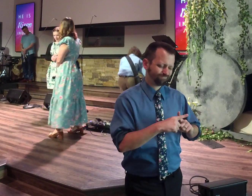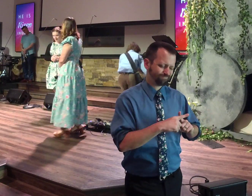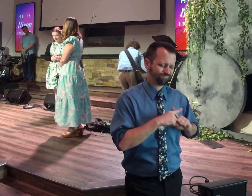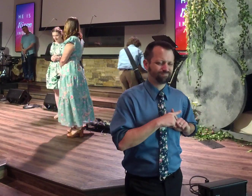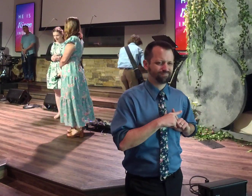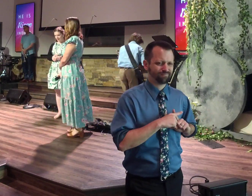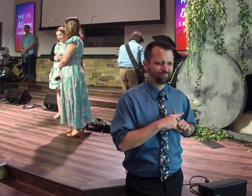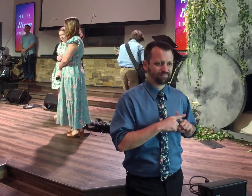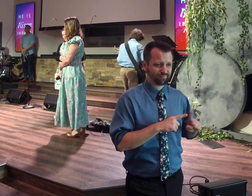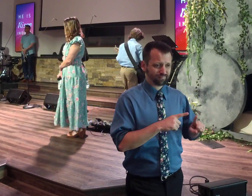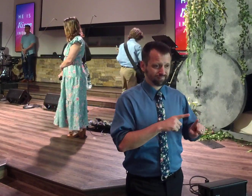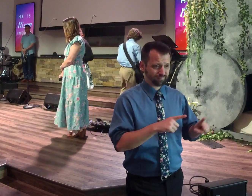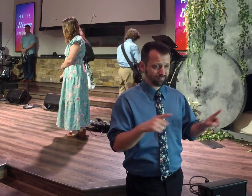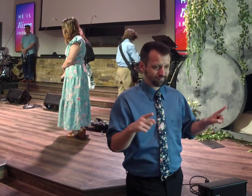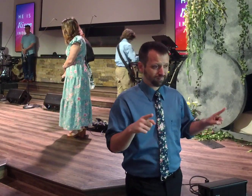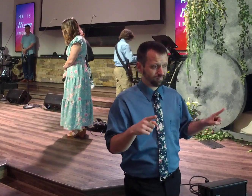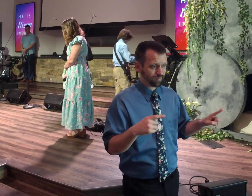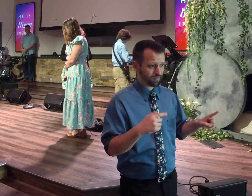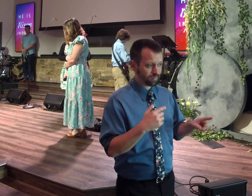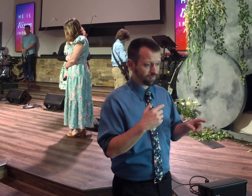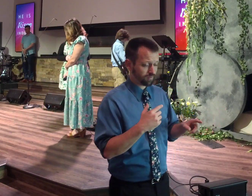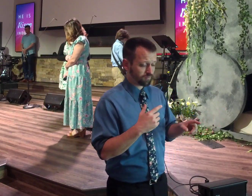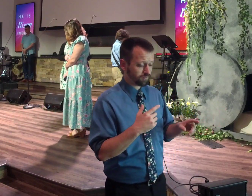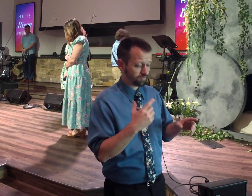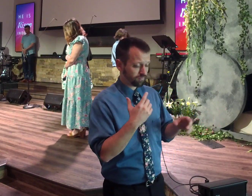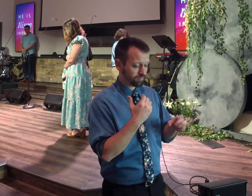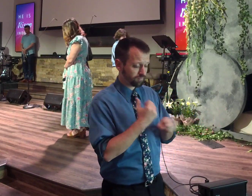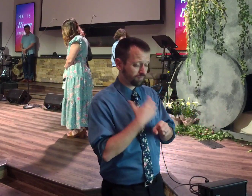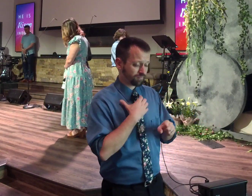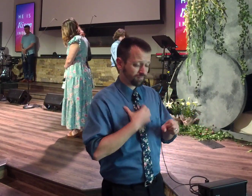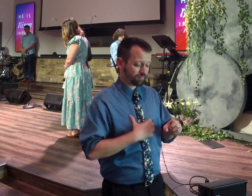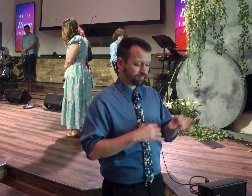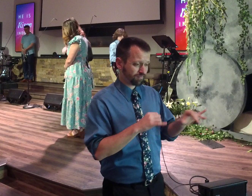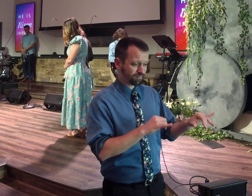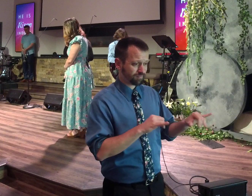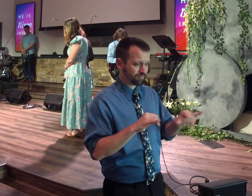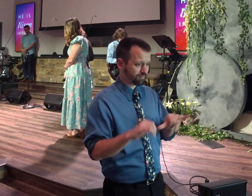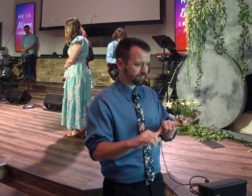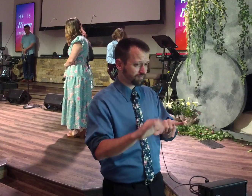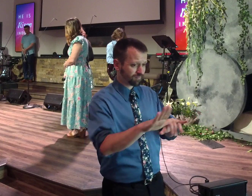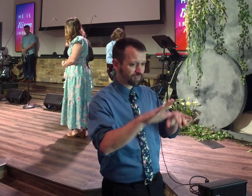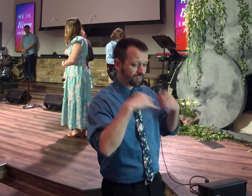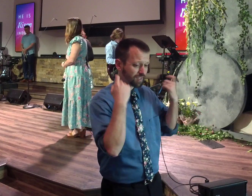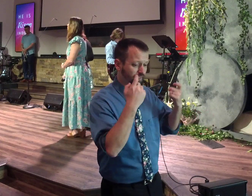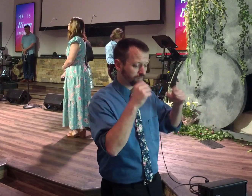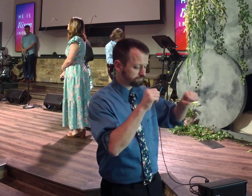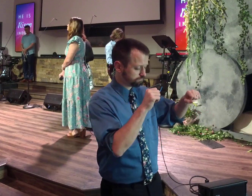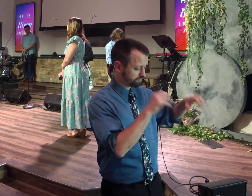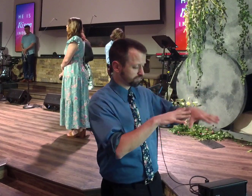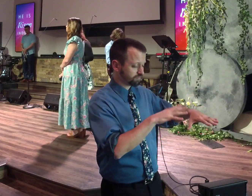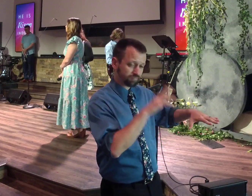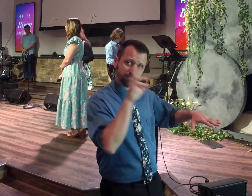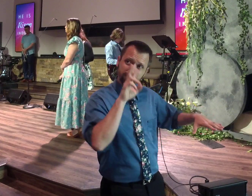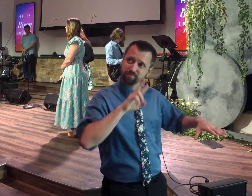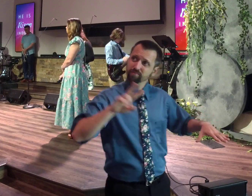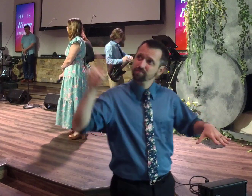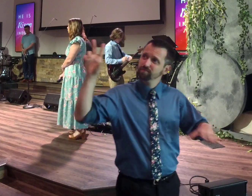Will you make his desire your desire? Will you turn from your sins and receive Jesus as your